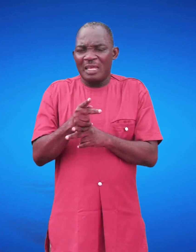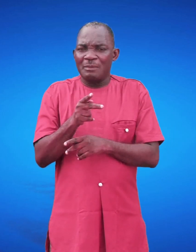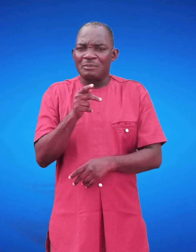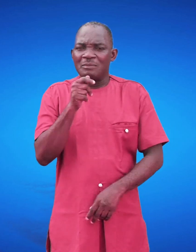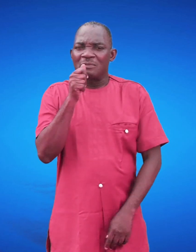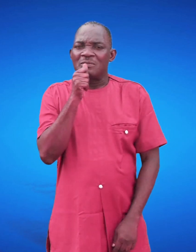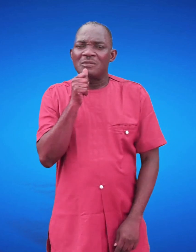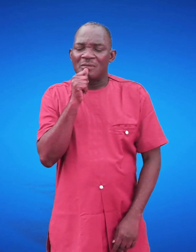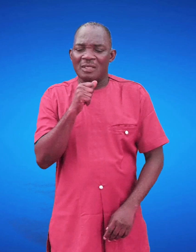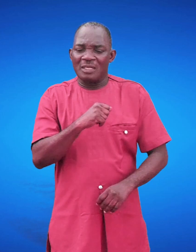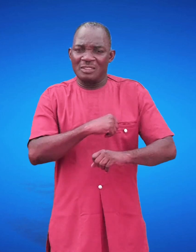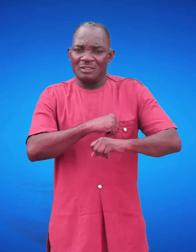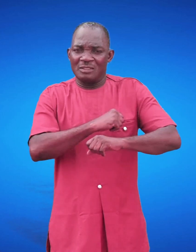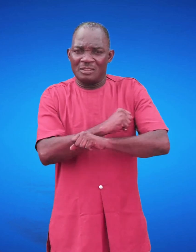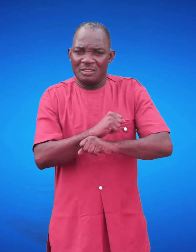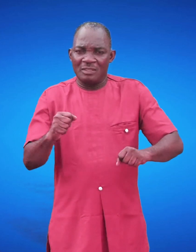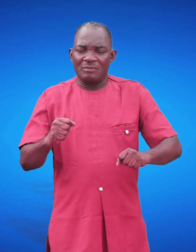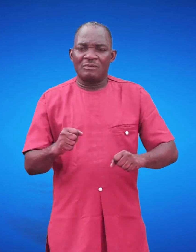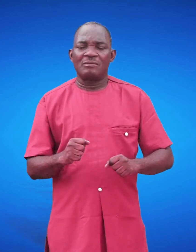secure and confidential.